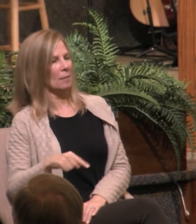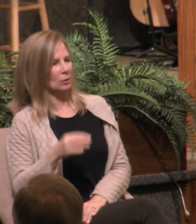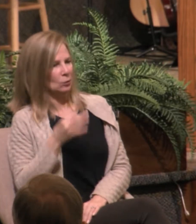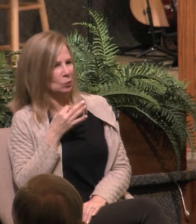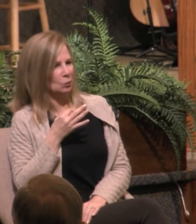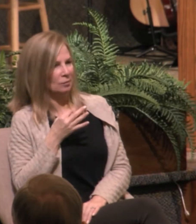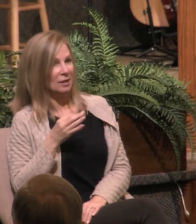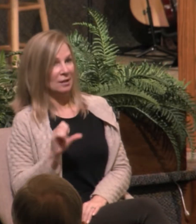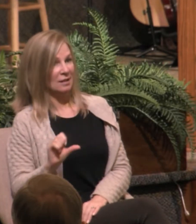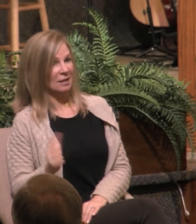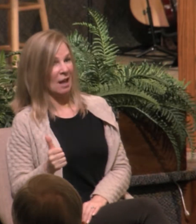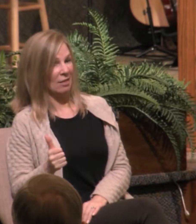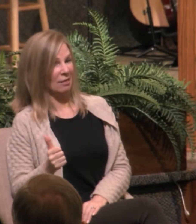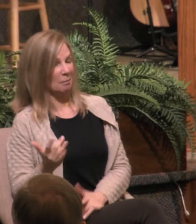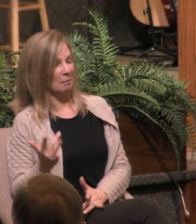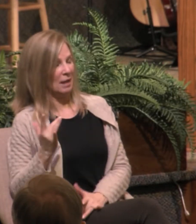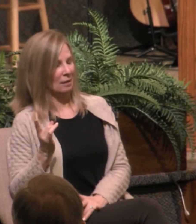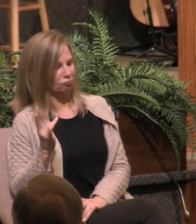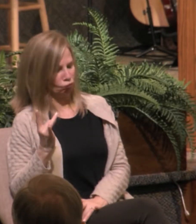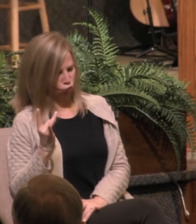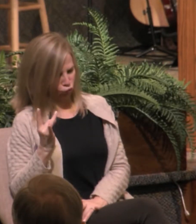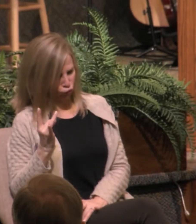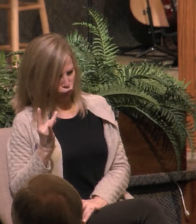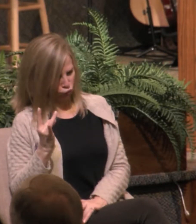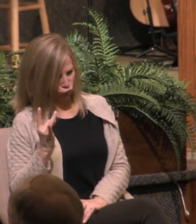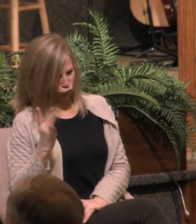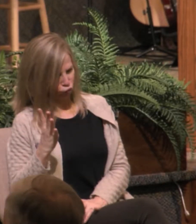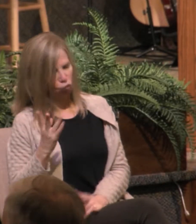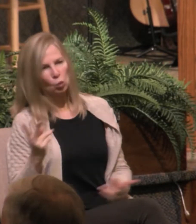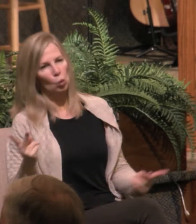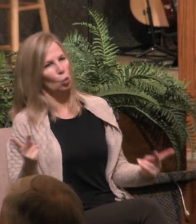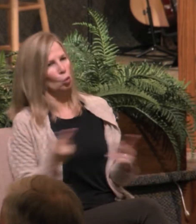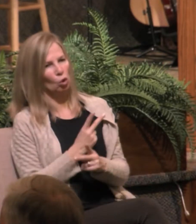But that 10th plague was unlike anything else.